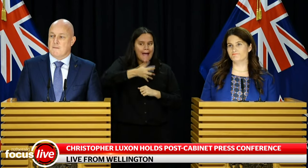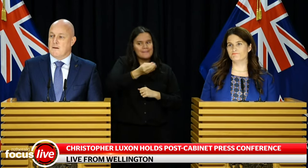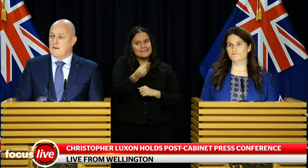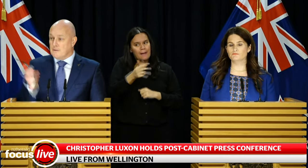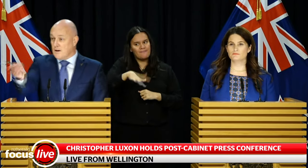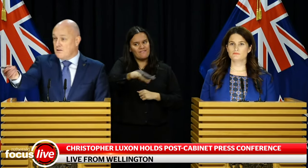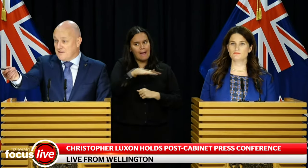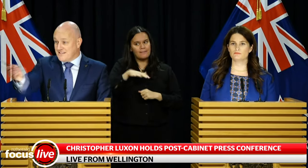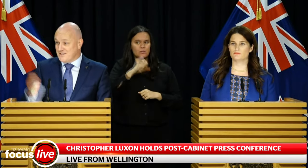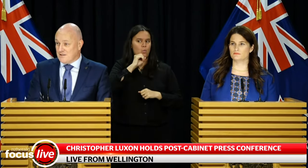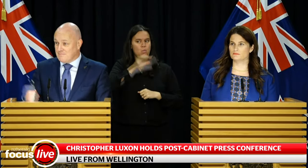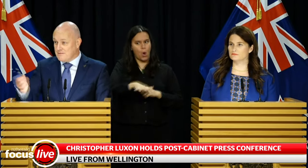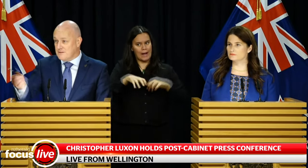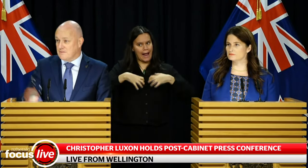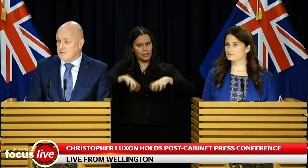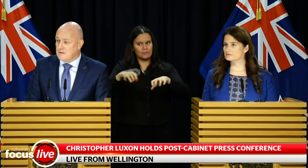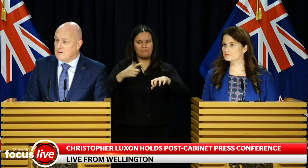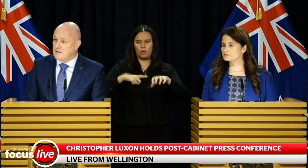number.